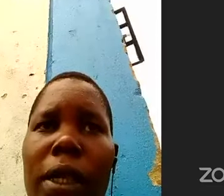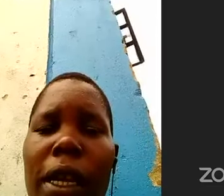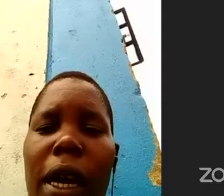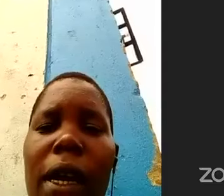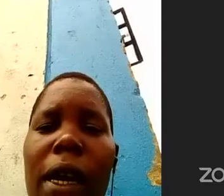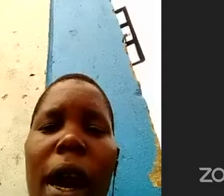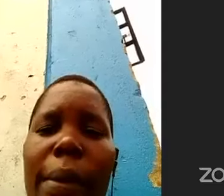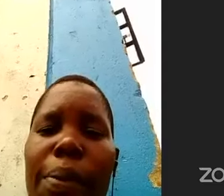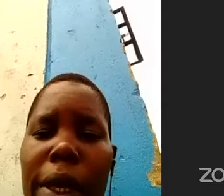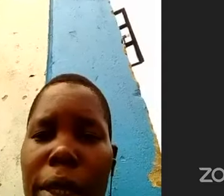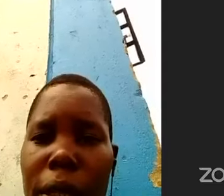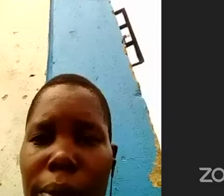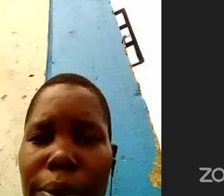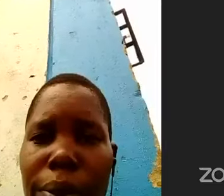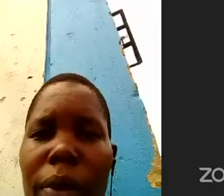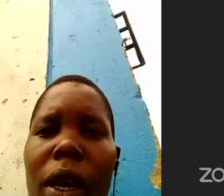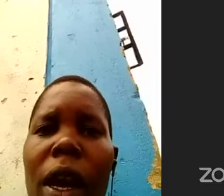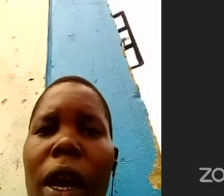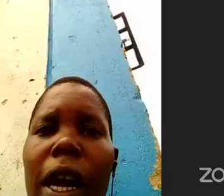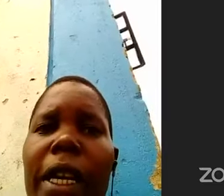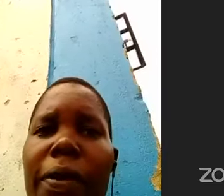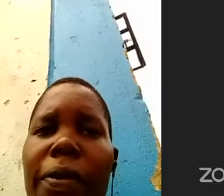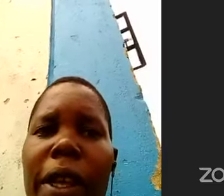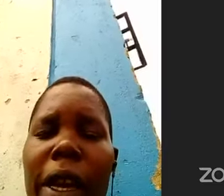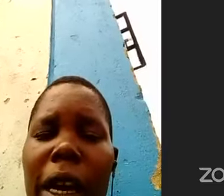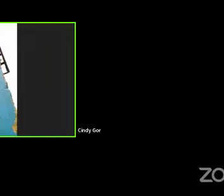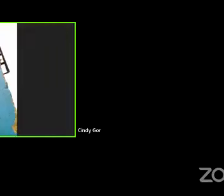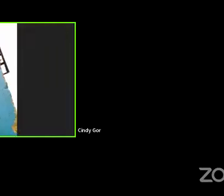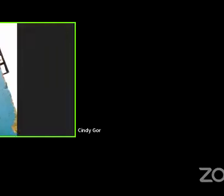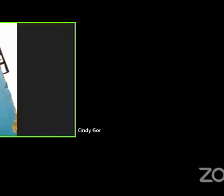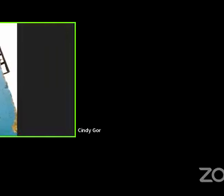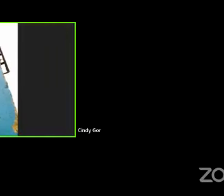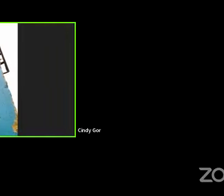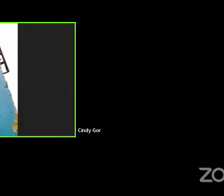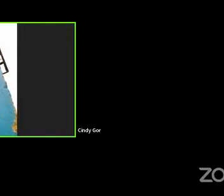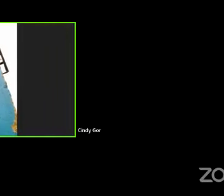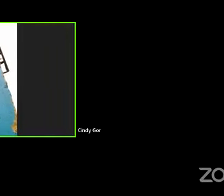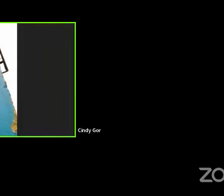their ability. And if they are absorbed for work,